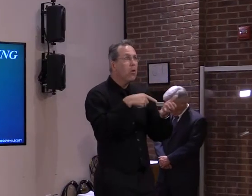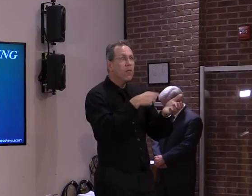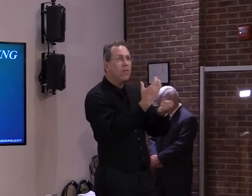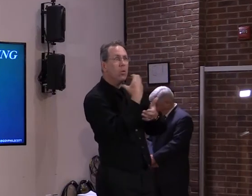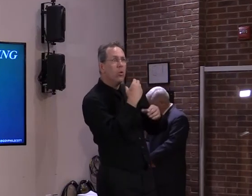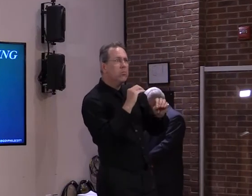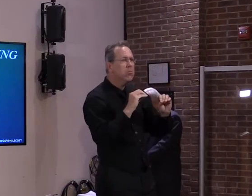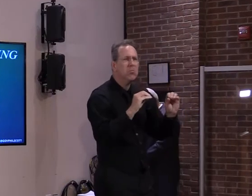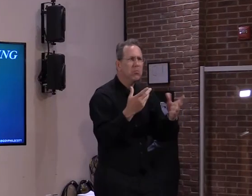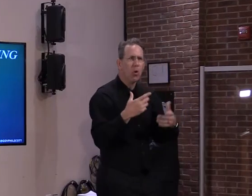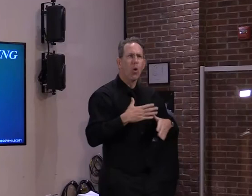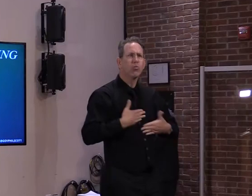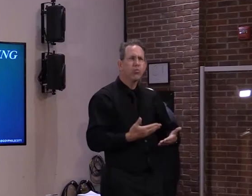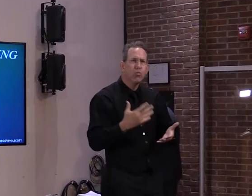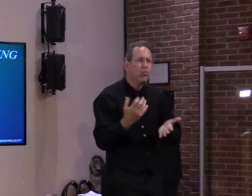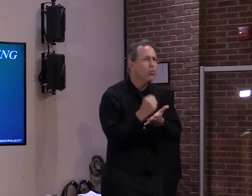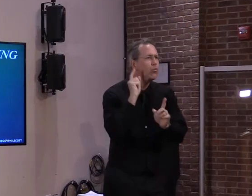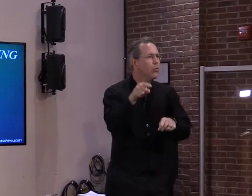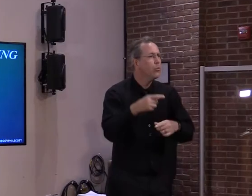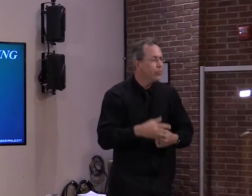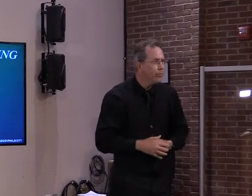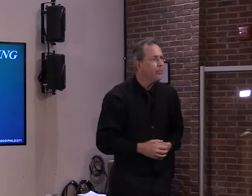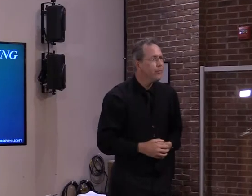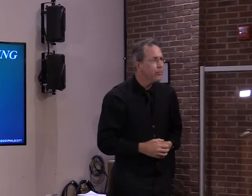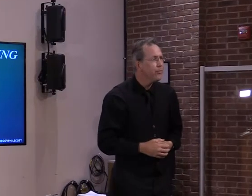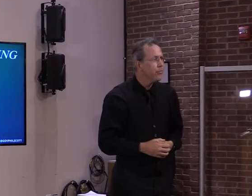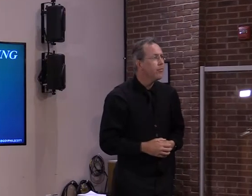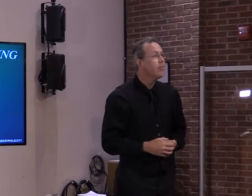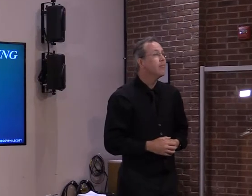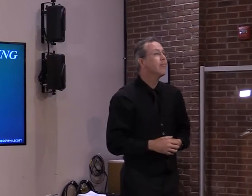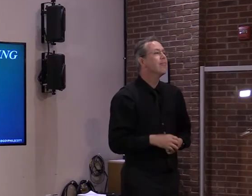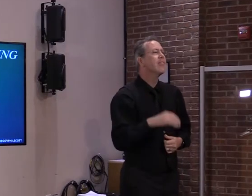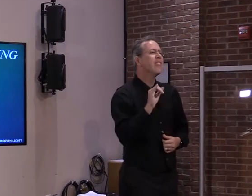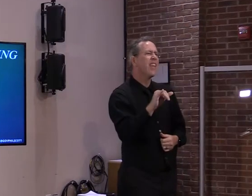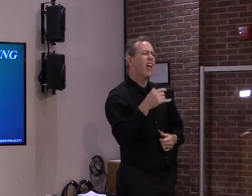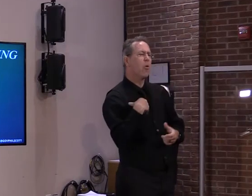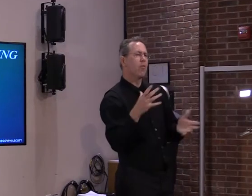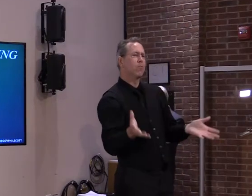that. So that's going to be the ongoing strategy. There's really no